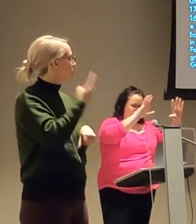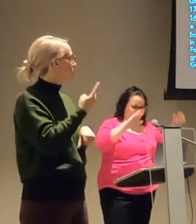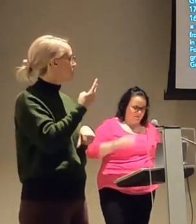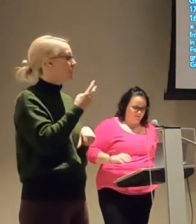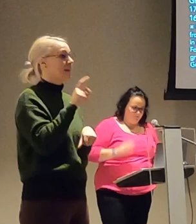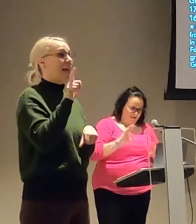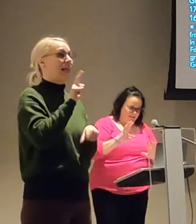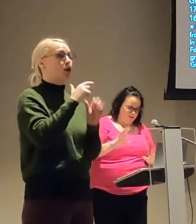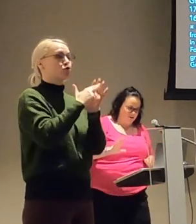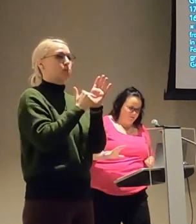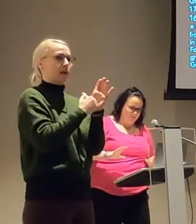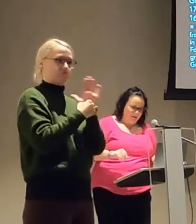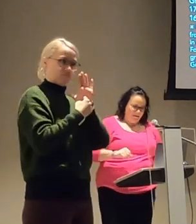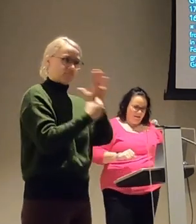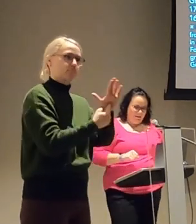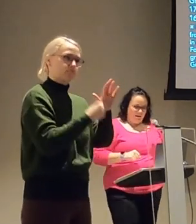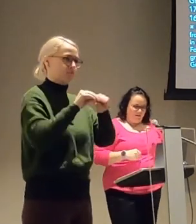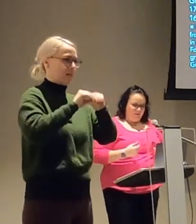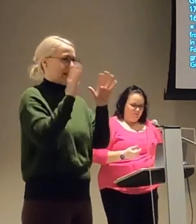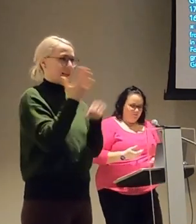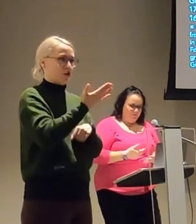is, right there, pay attention.